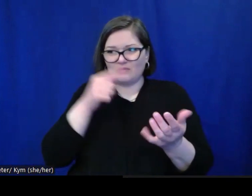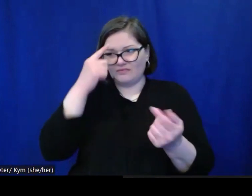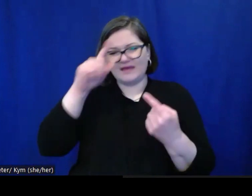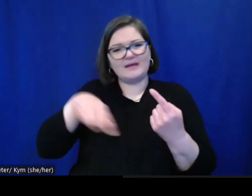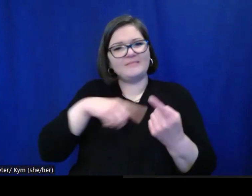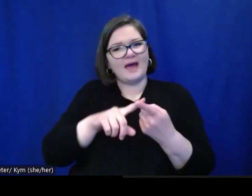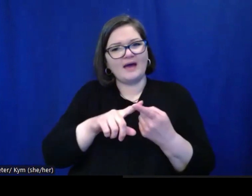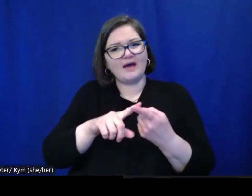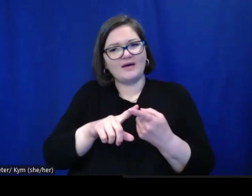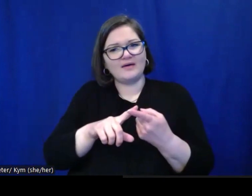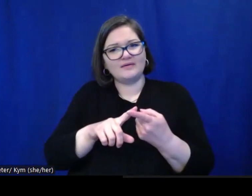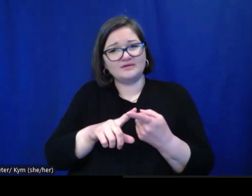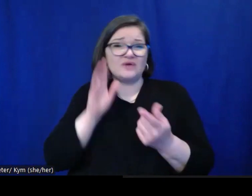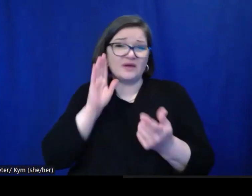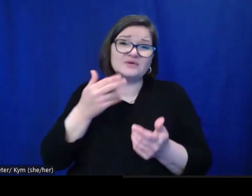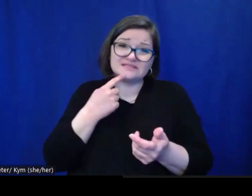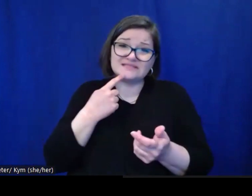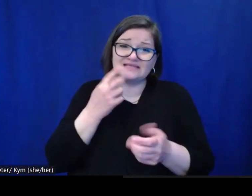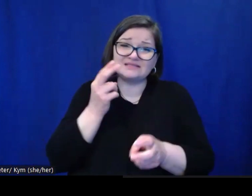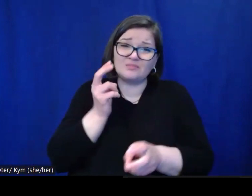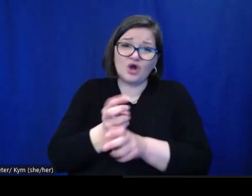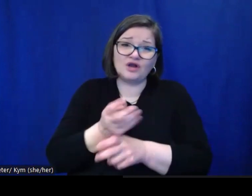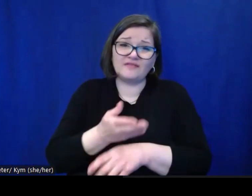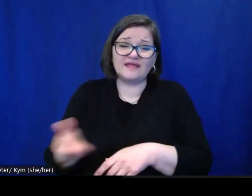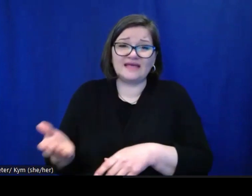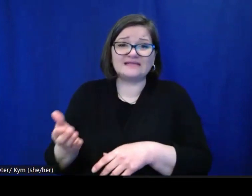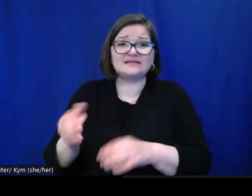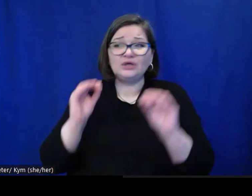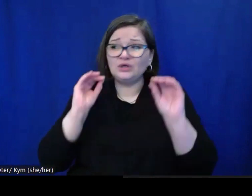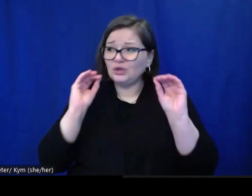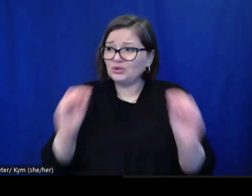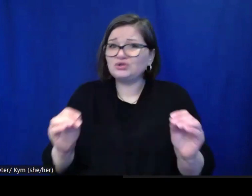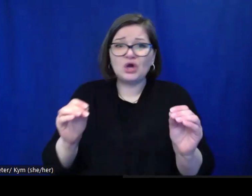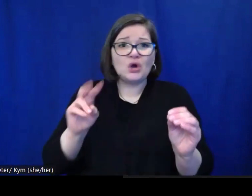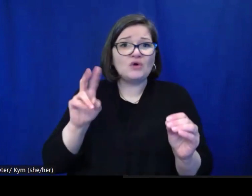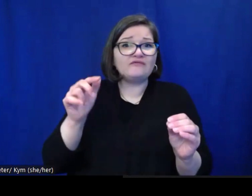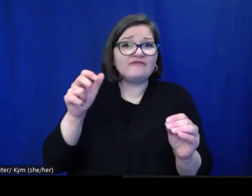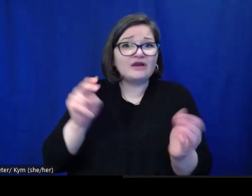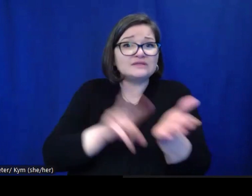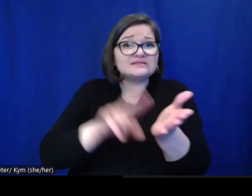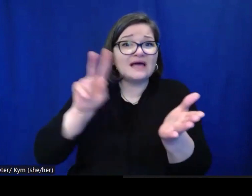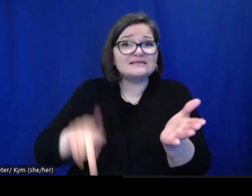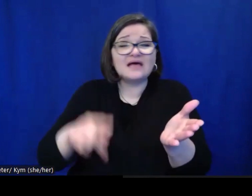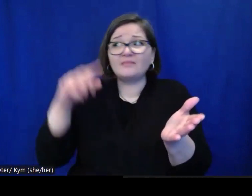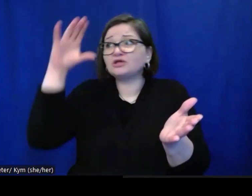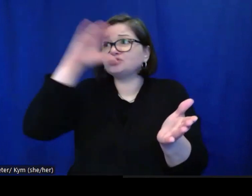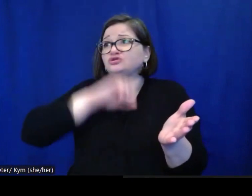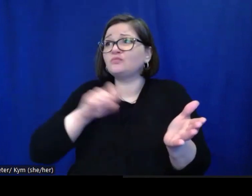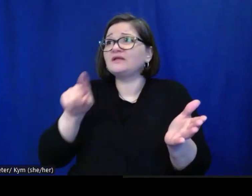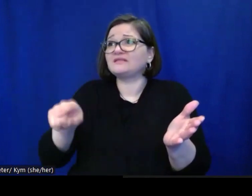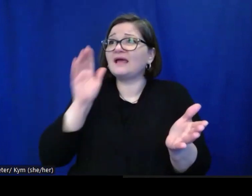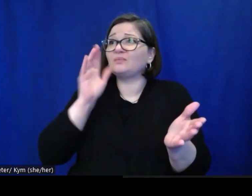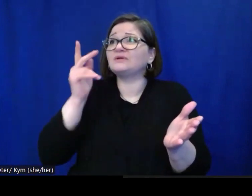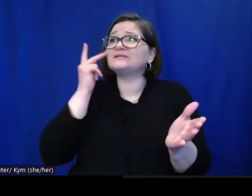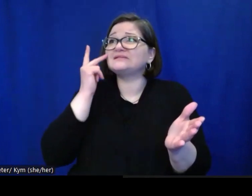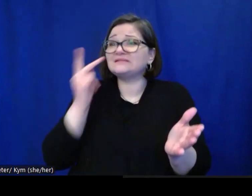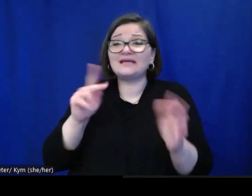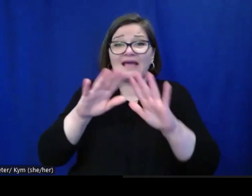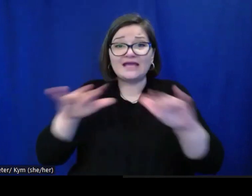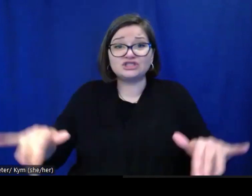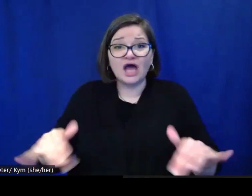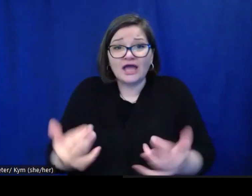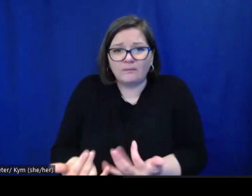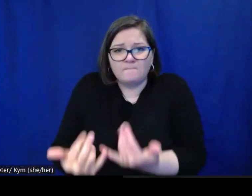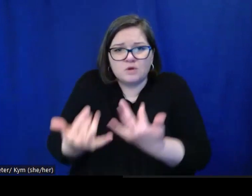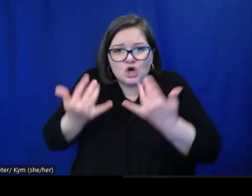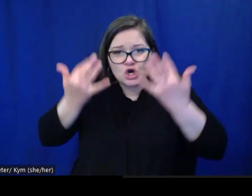I'm gonna say some harsh things. No veteran signs up thinking that they are going to see a child set on fire.